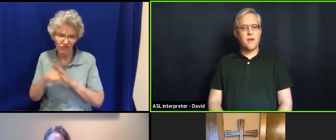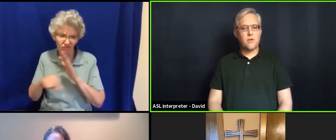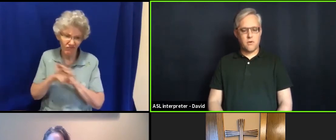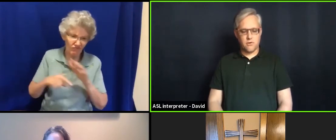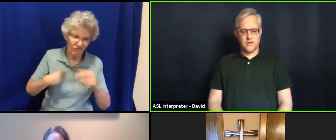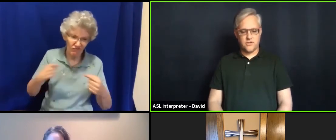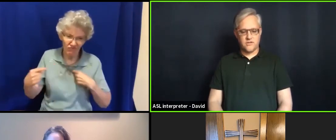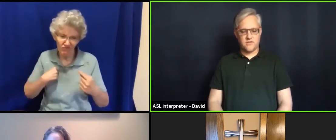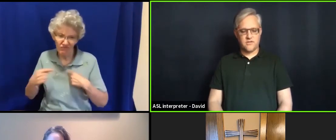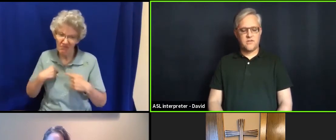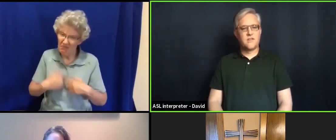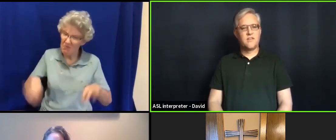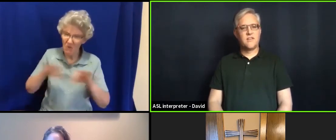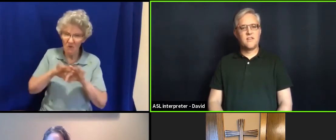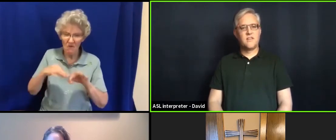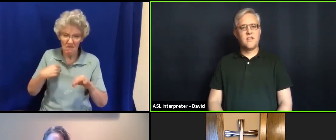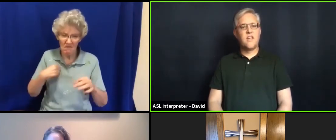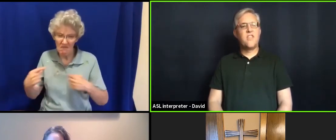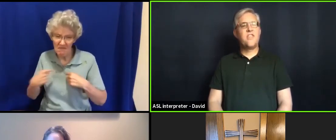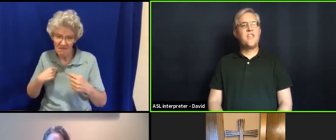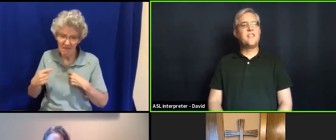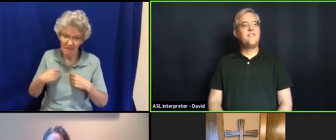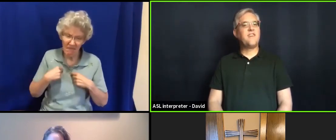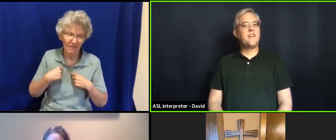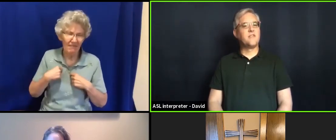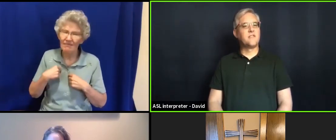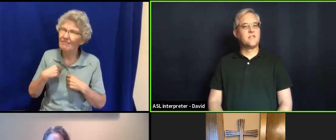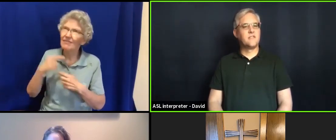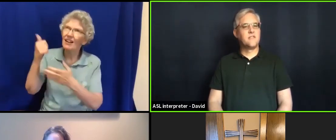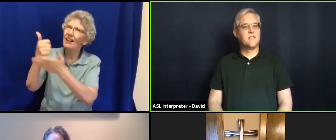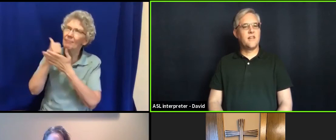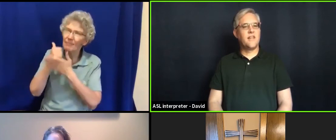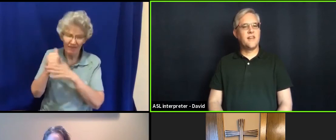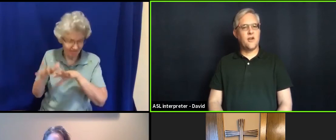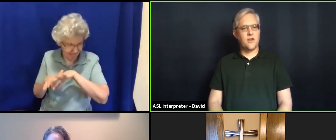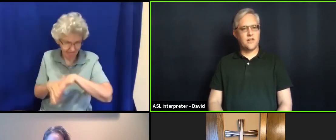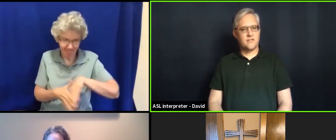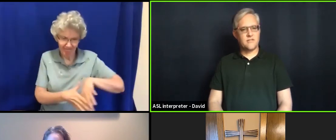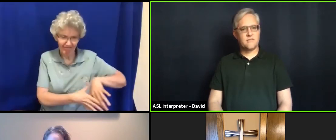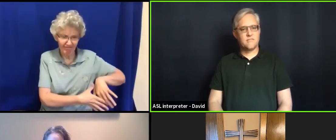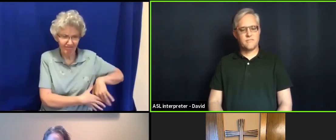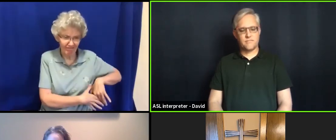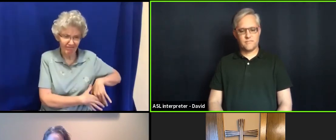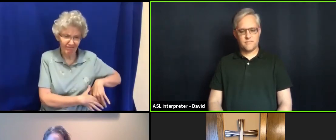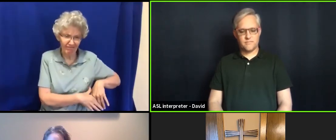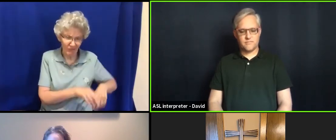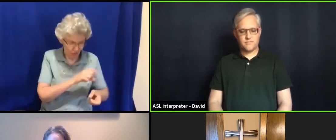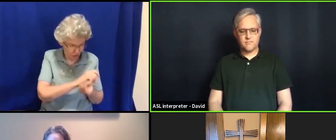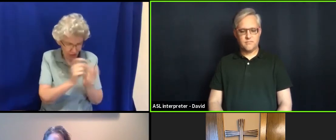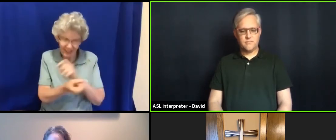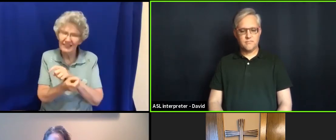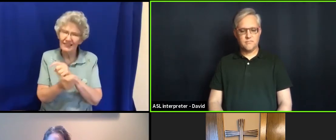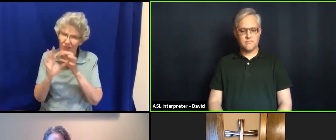From microaggressions, thinly veiled in arrogance.